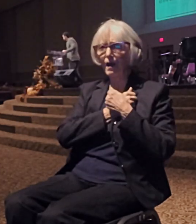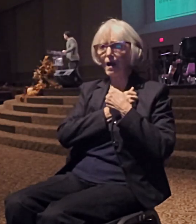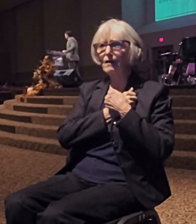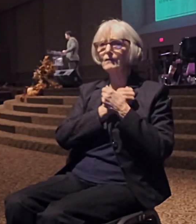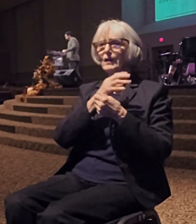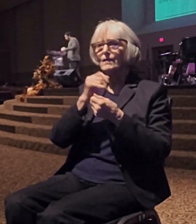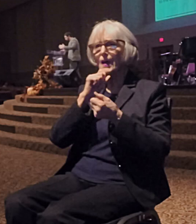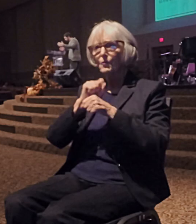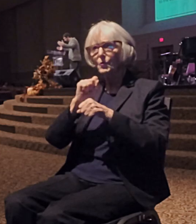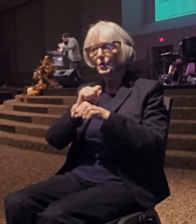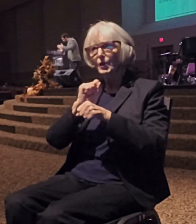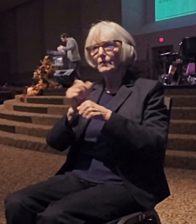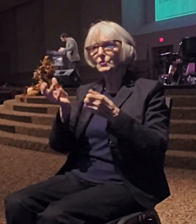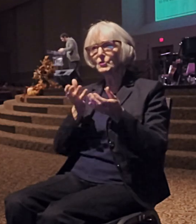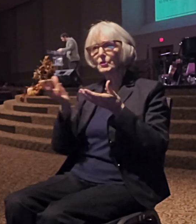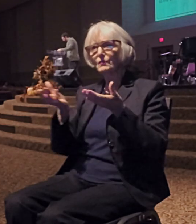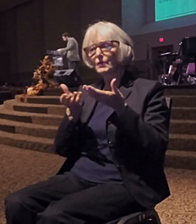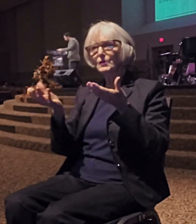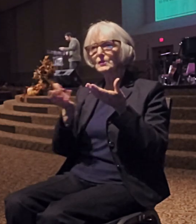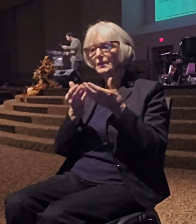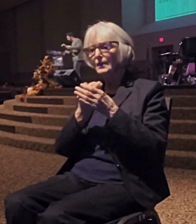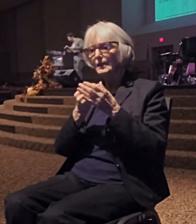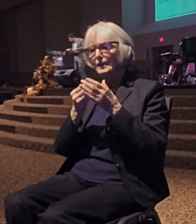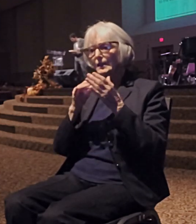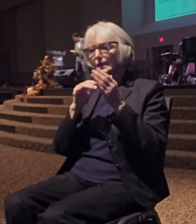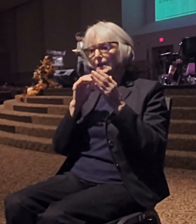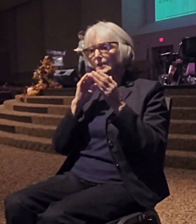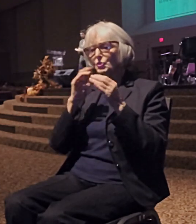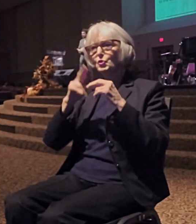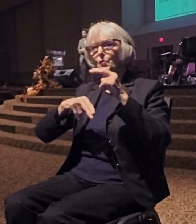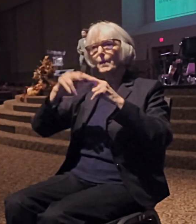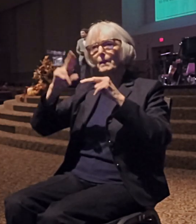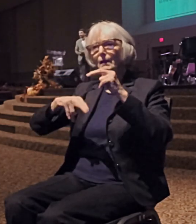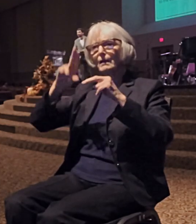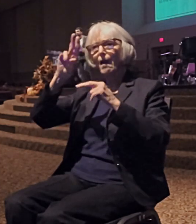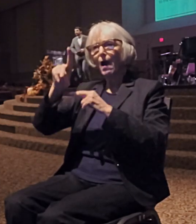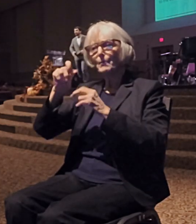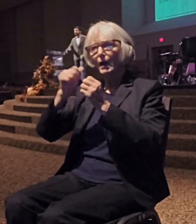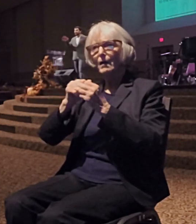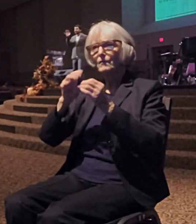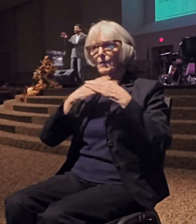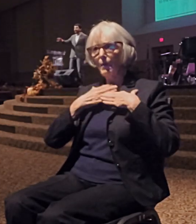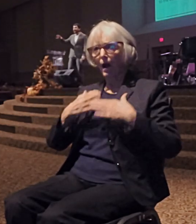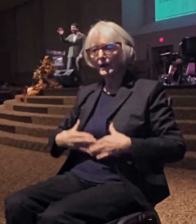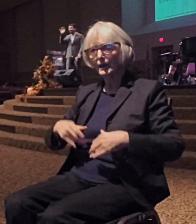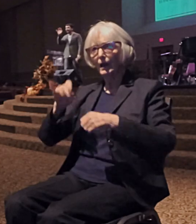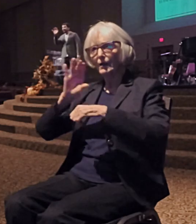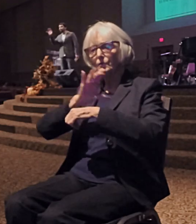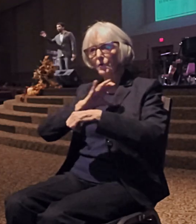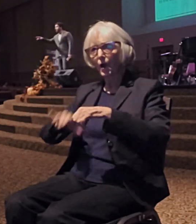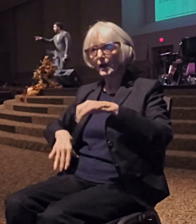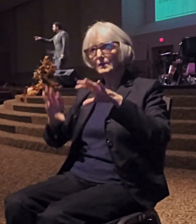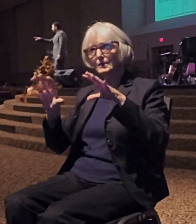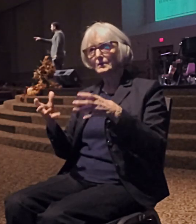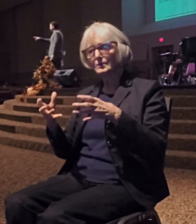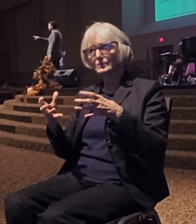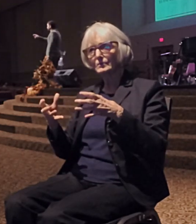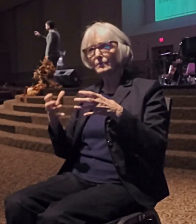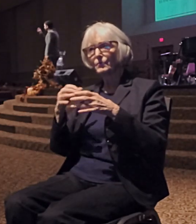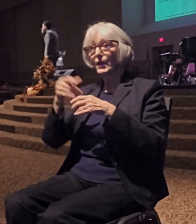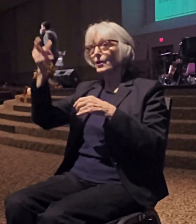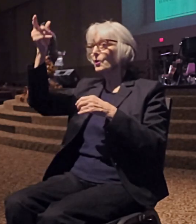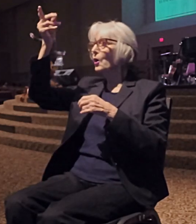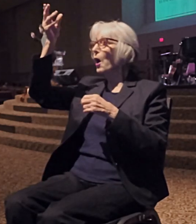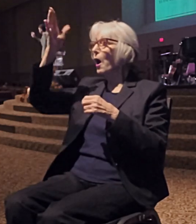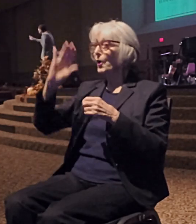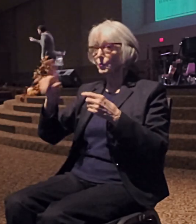work of service. What is it ultimately? Well, look what it says, to the building up of the body of Christ. God, at the moment of